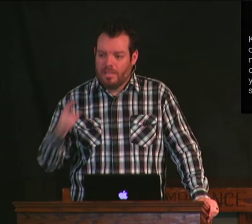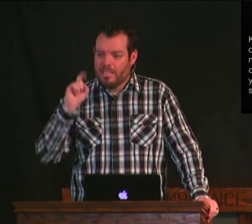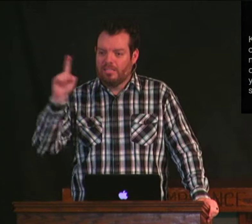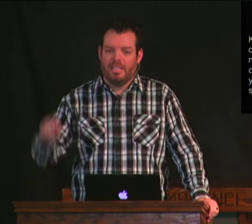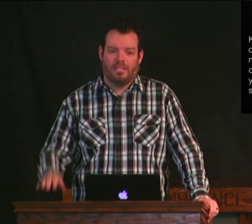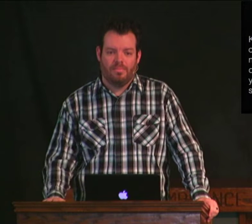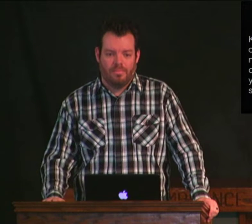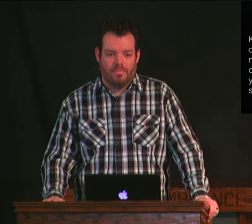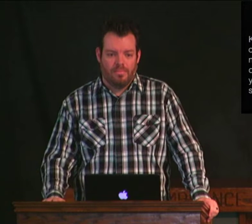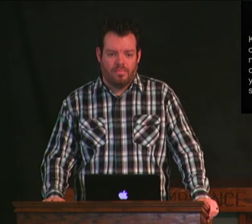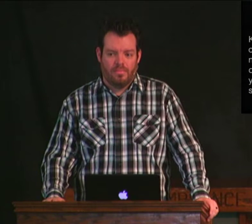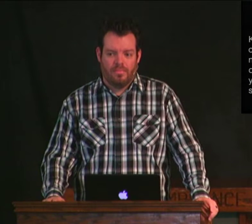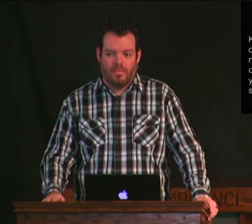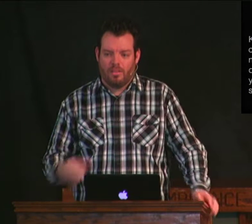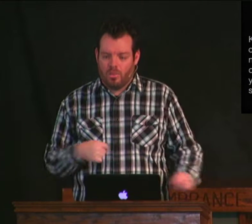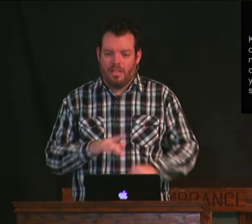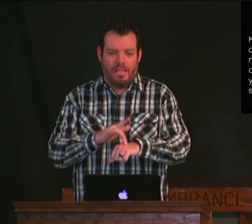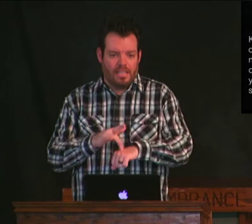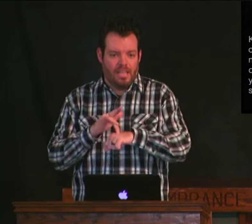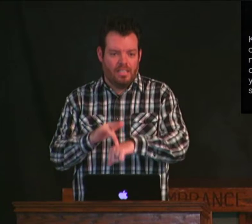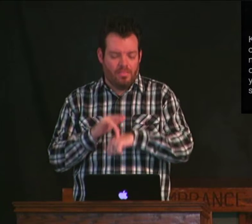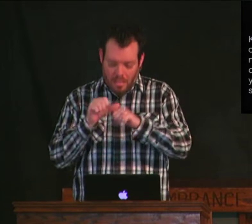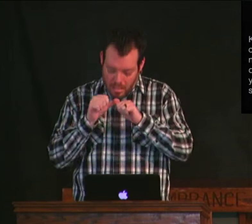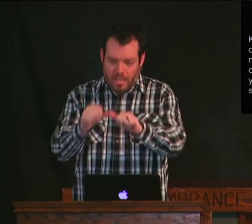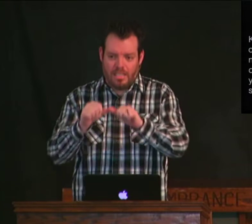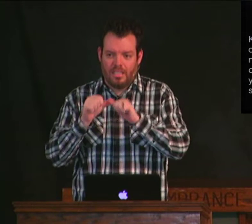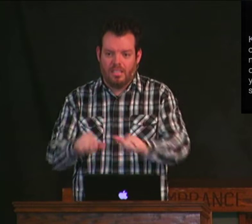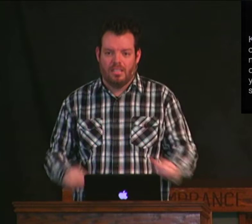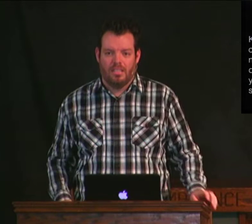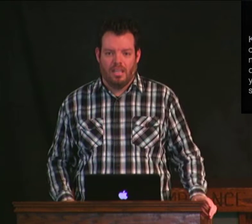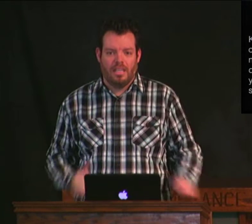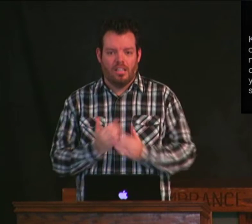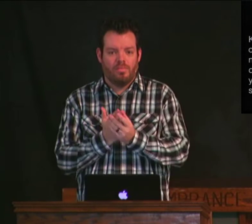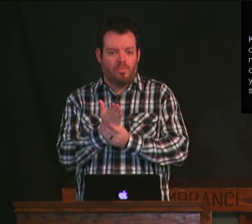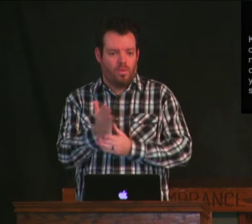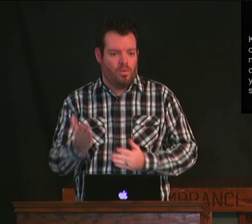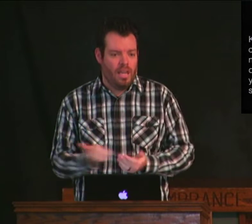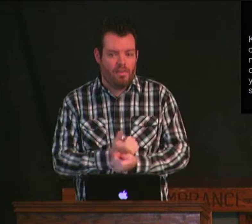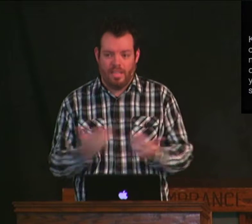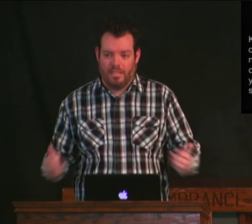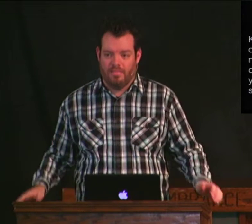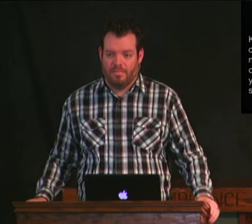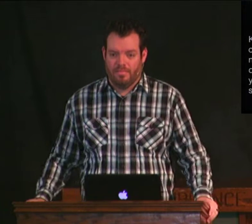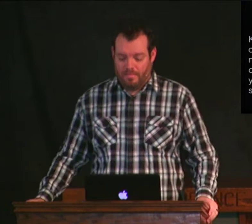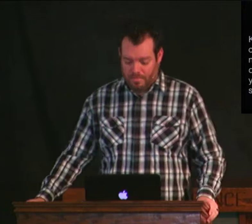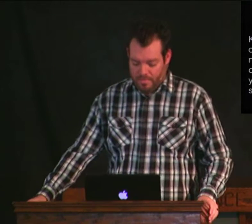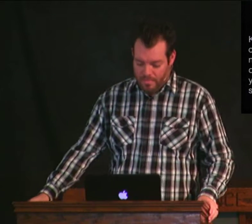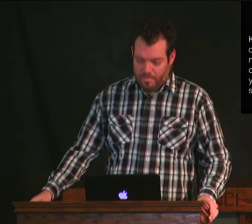Because of him, I try to meditate on him constantly, and he helps me through everything. But